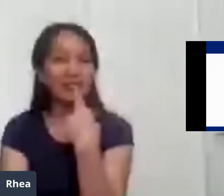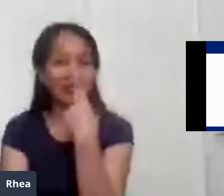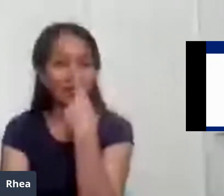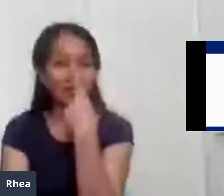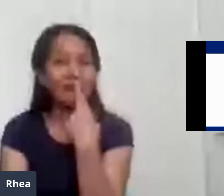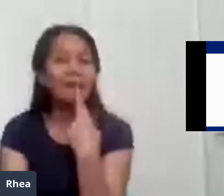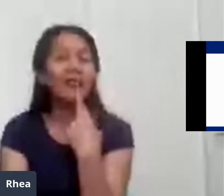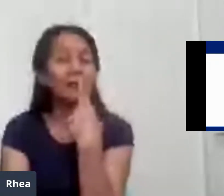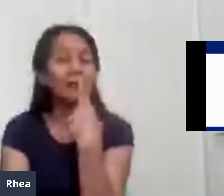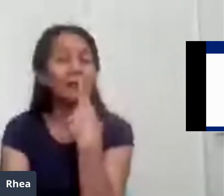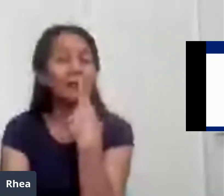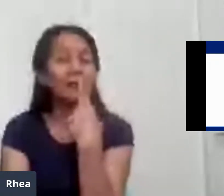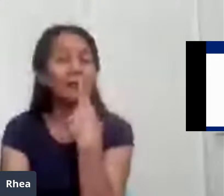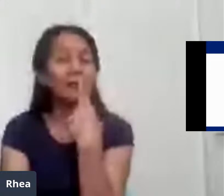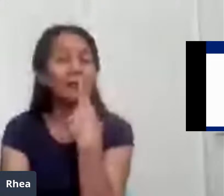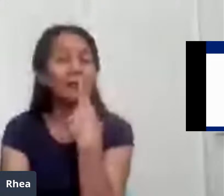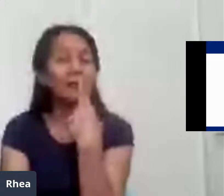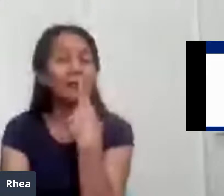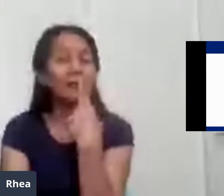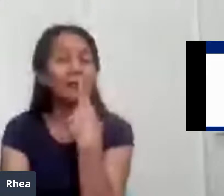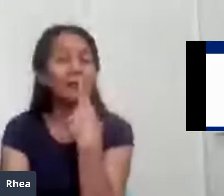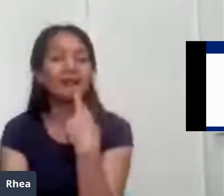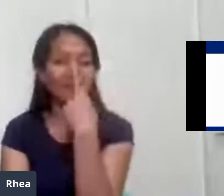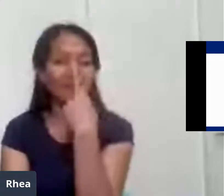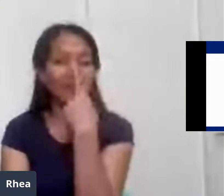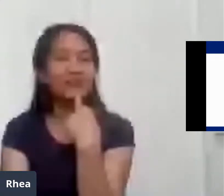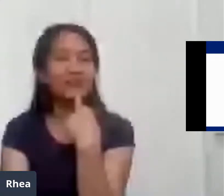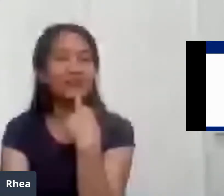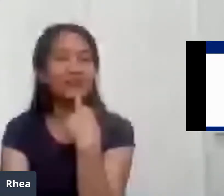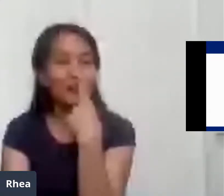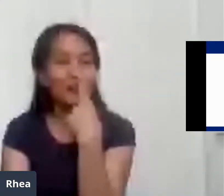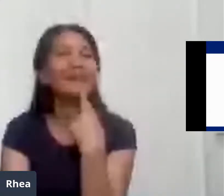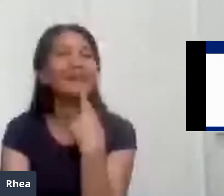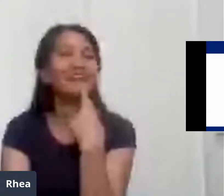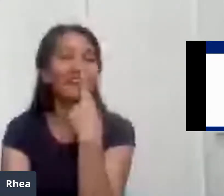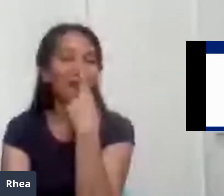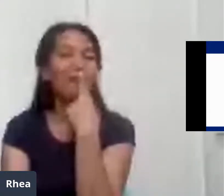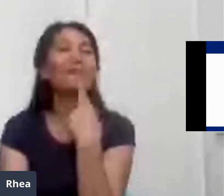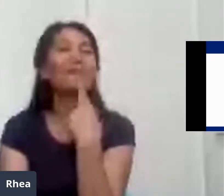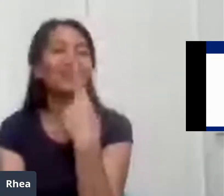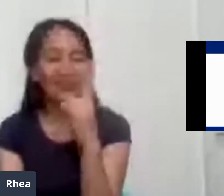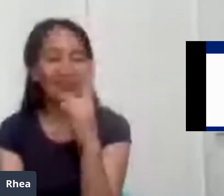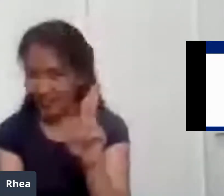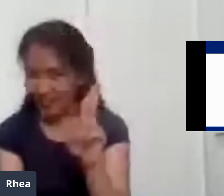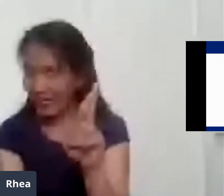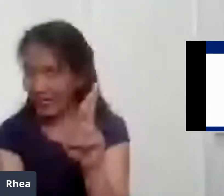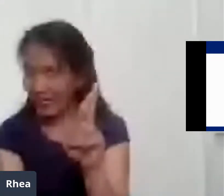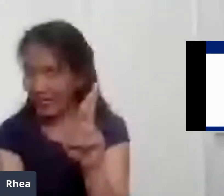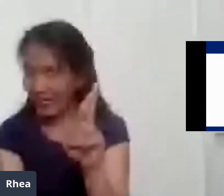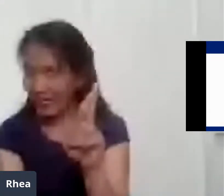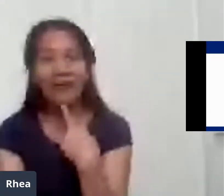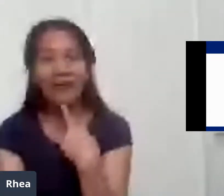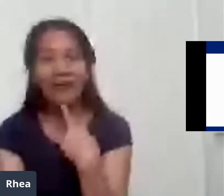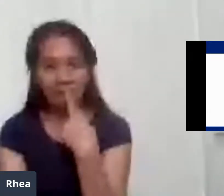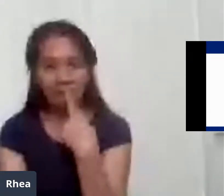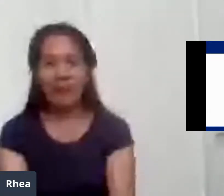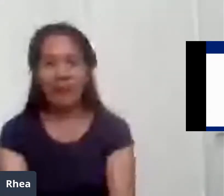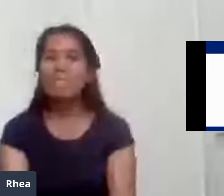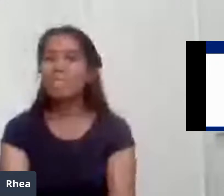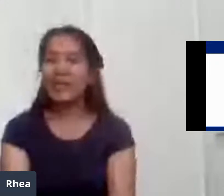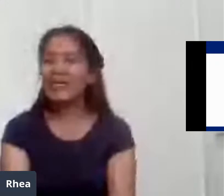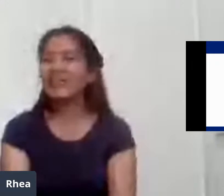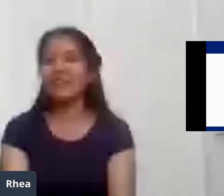your lips. Bakit kaya? Lips usually are red. So letter